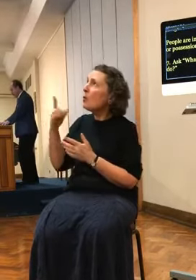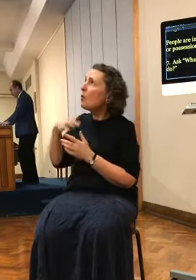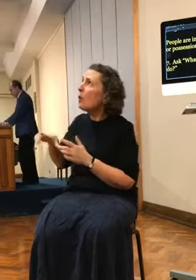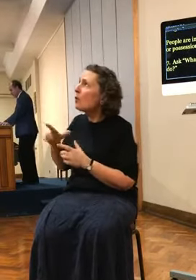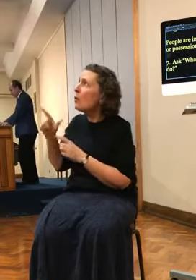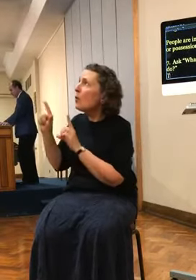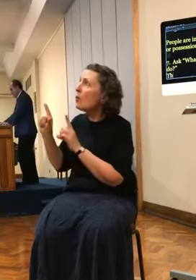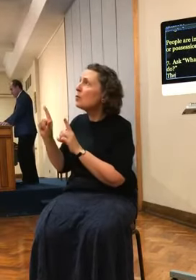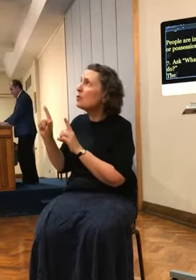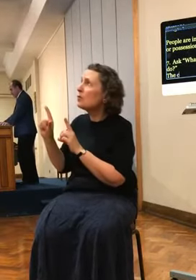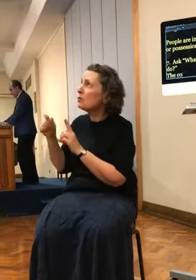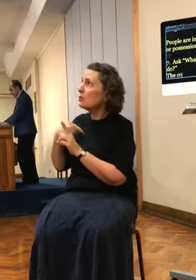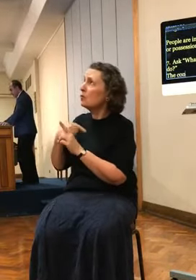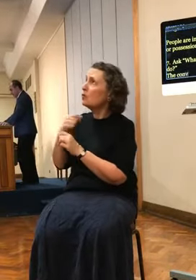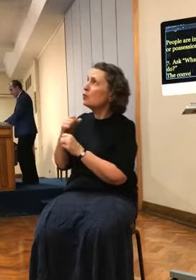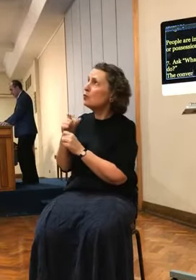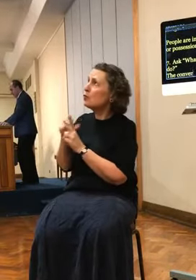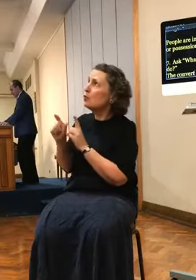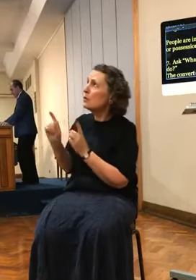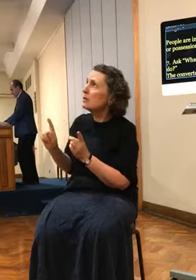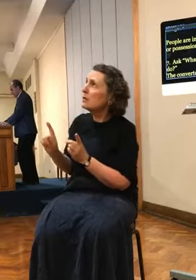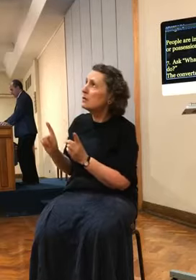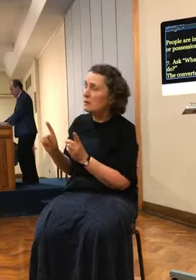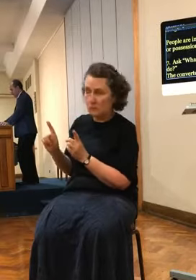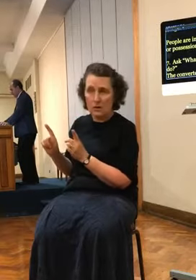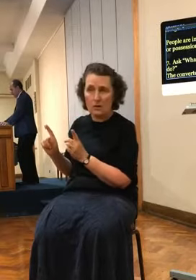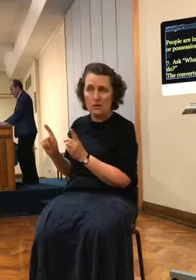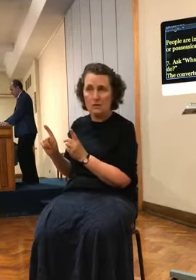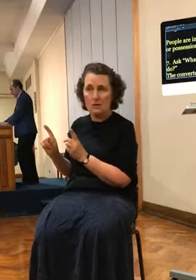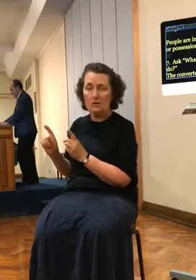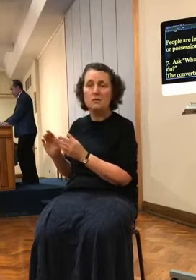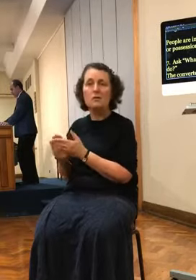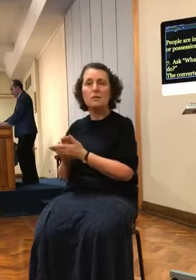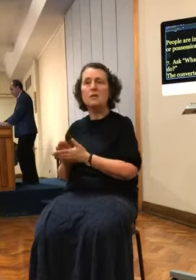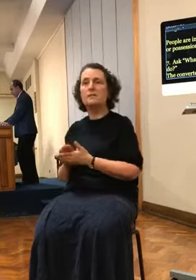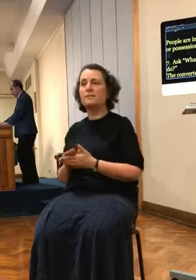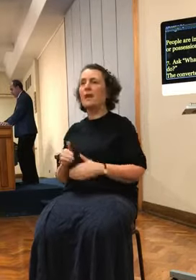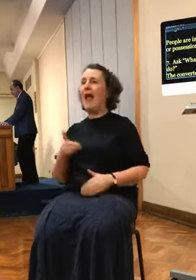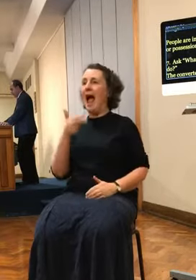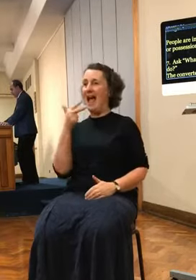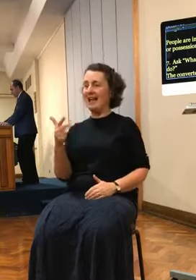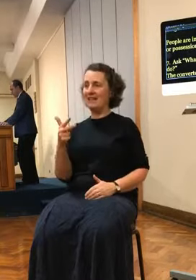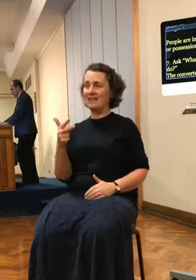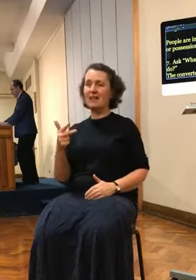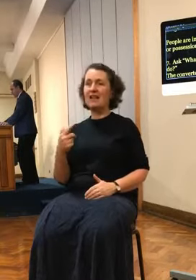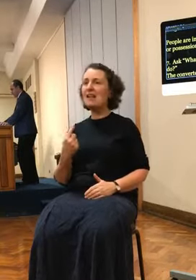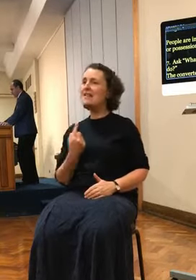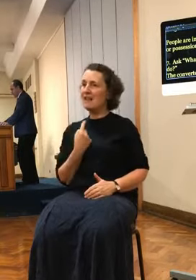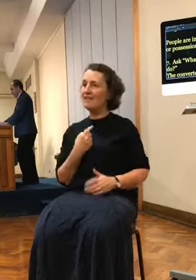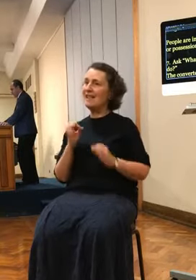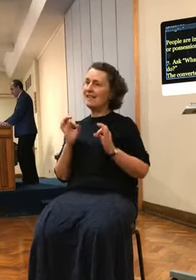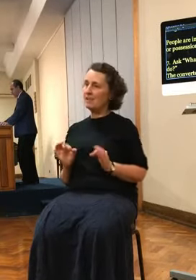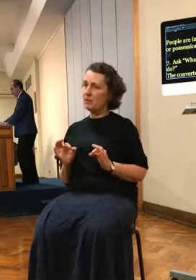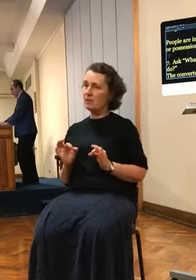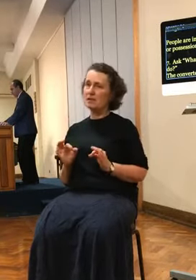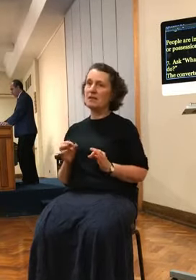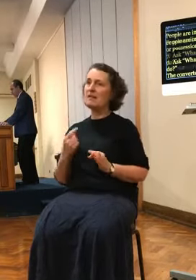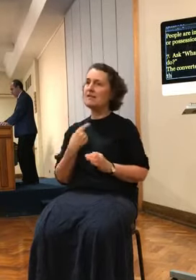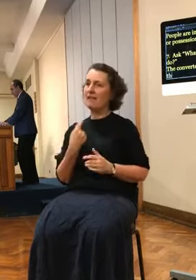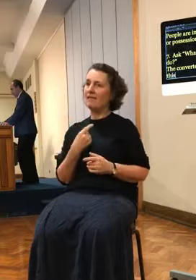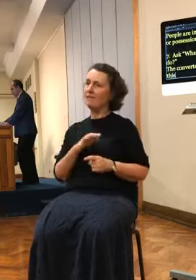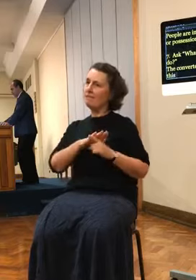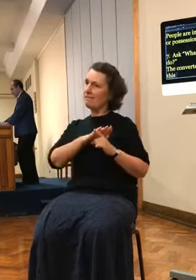The eighth one, self-discipline, self-restraint, self-control. Do not be